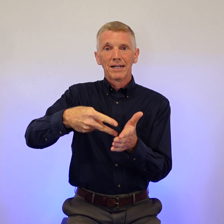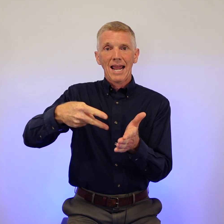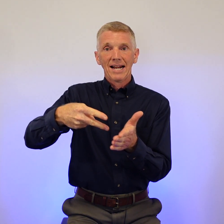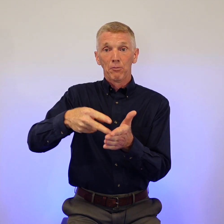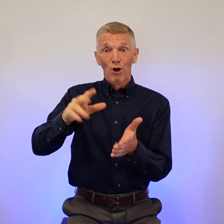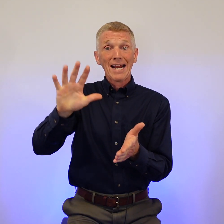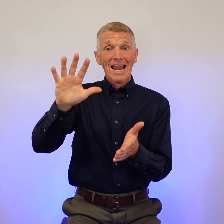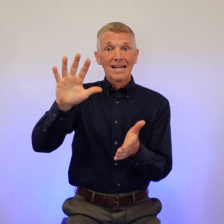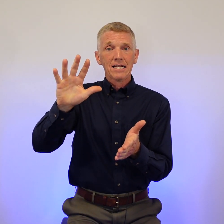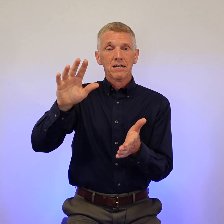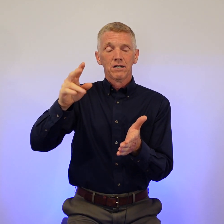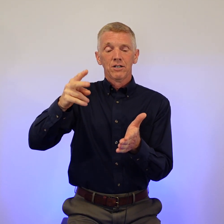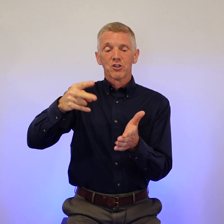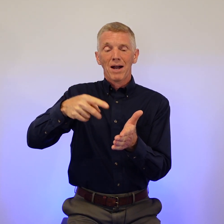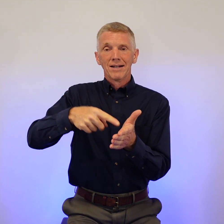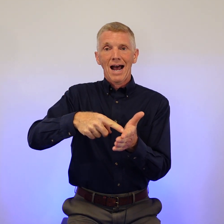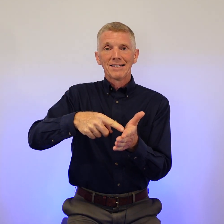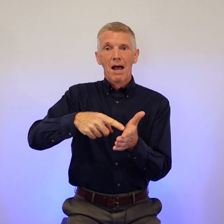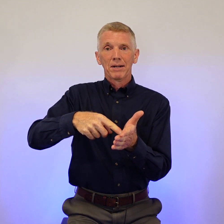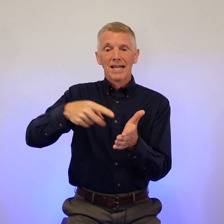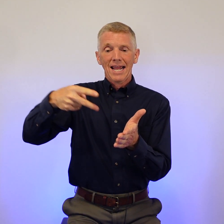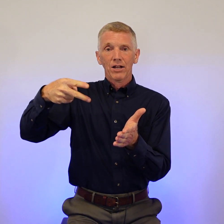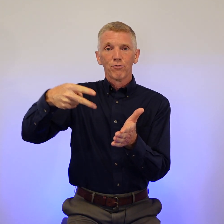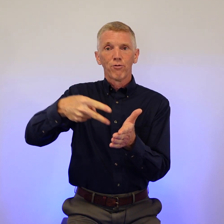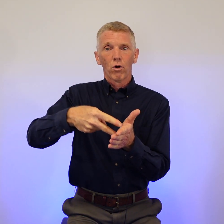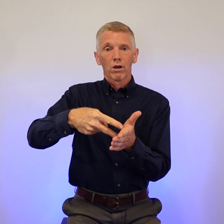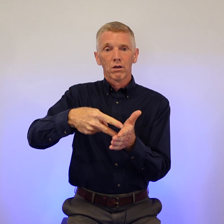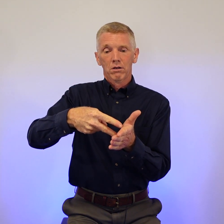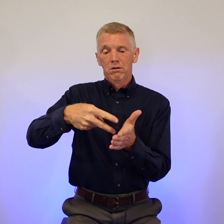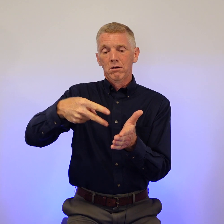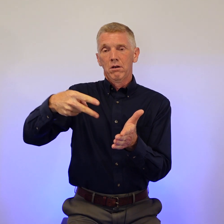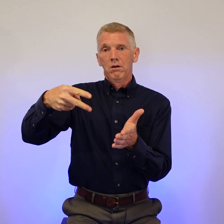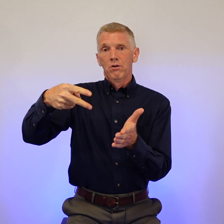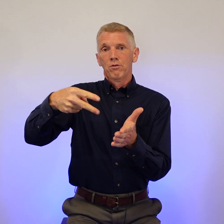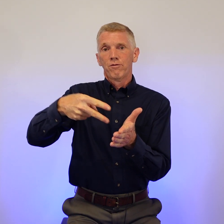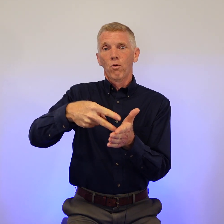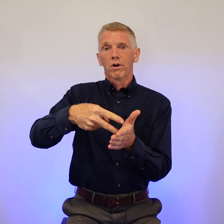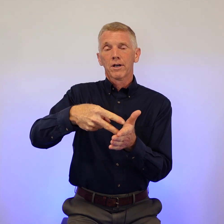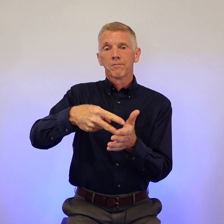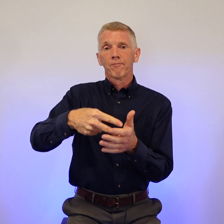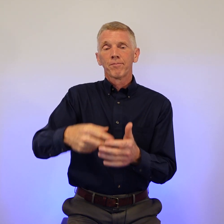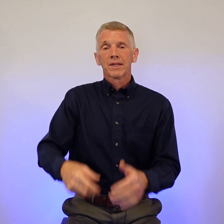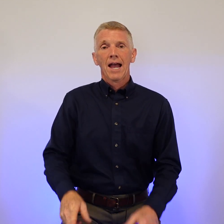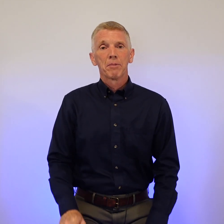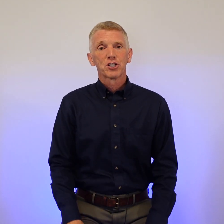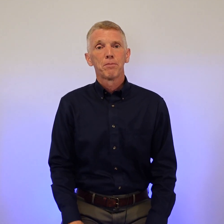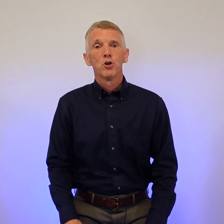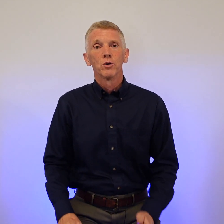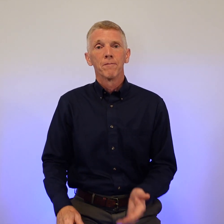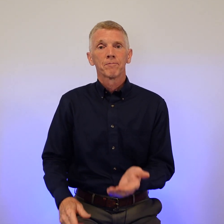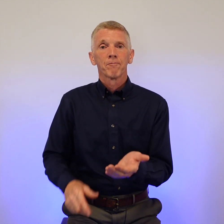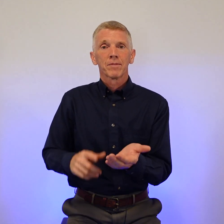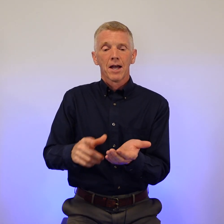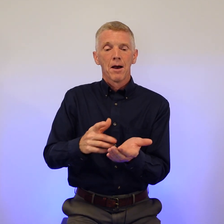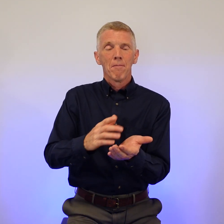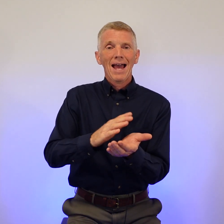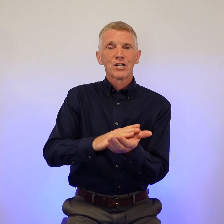hand. I'm right-handed, so my non-dominant hand, fork, fork. How about a spoon? Imagine